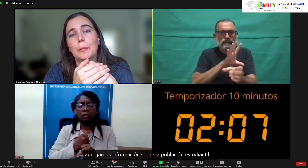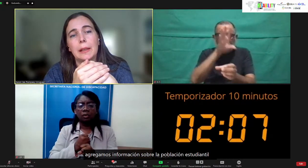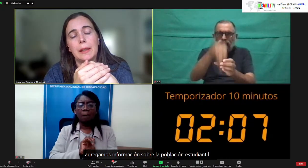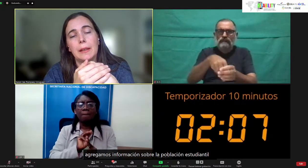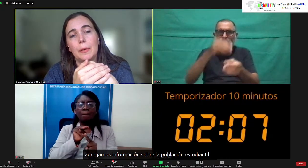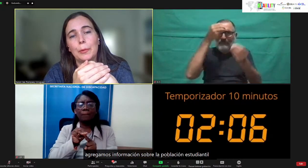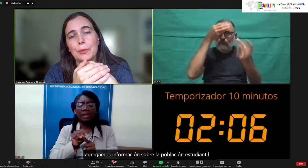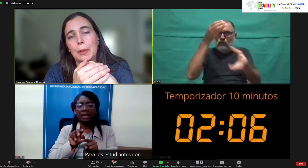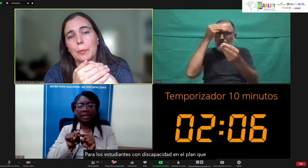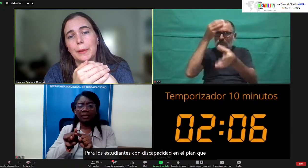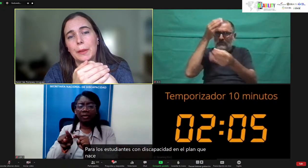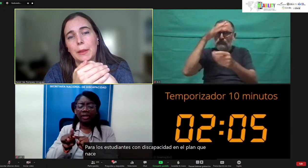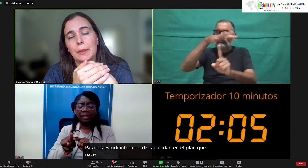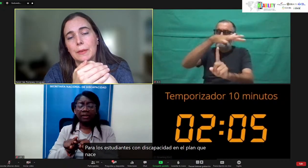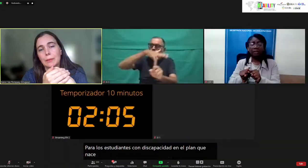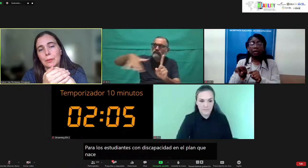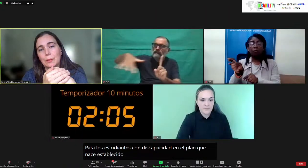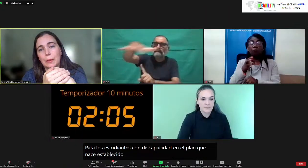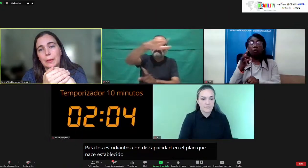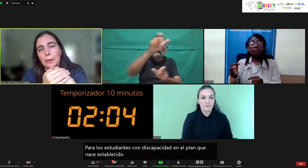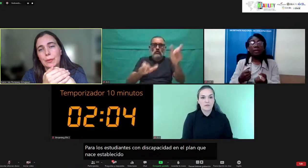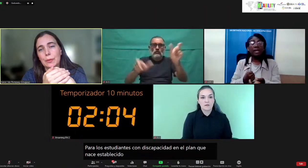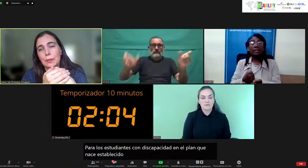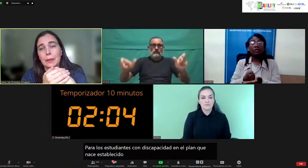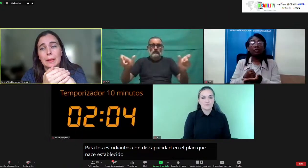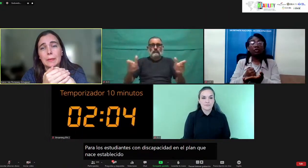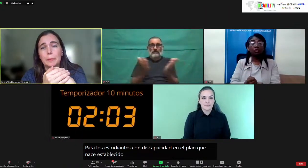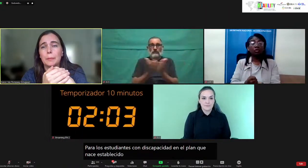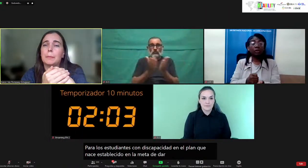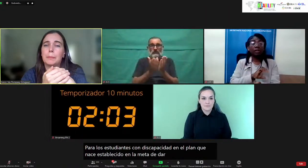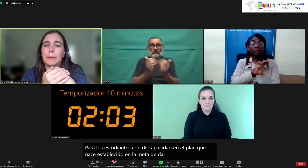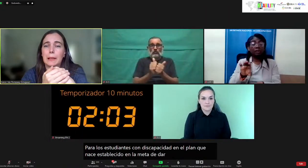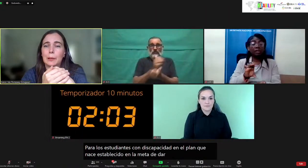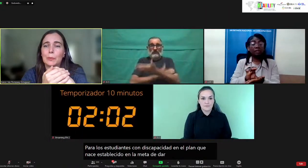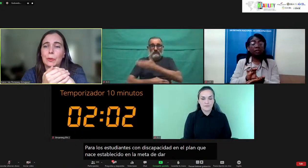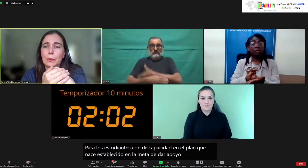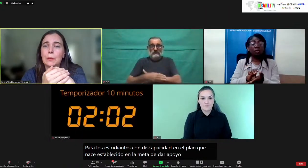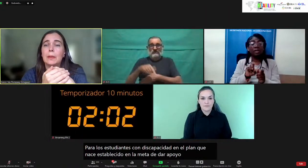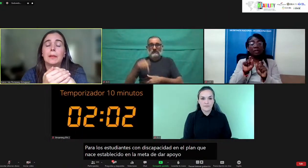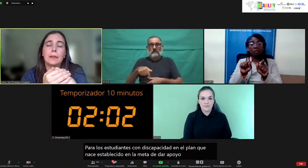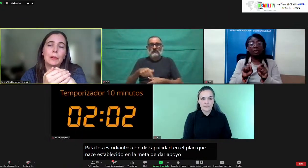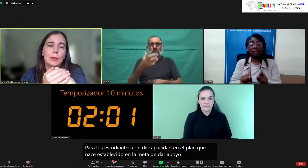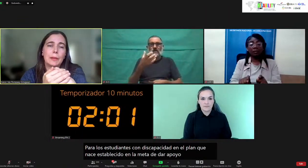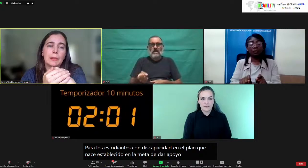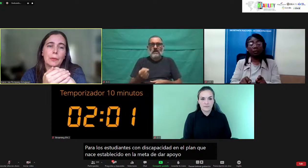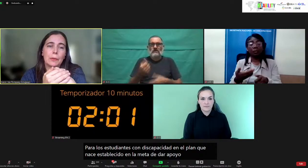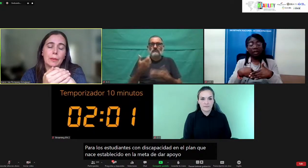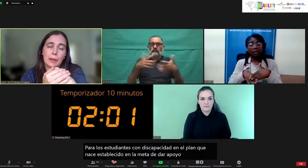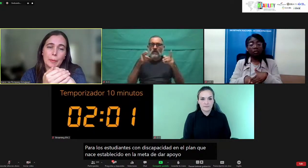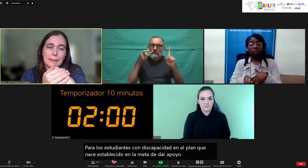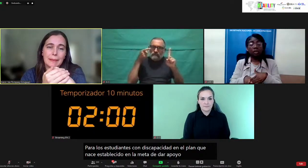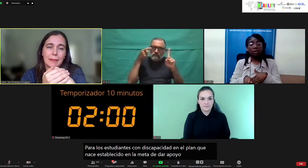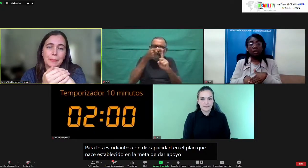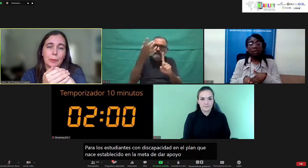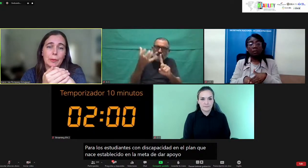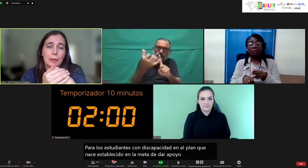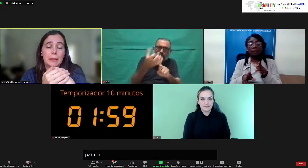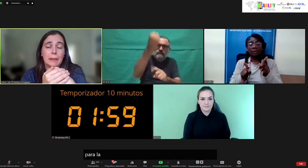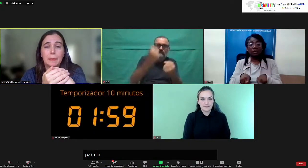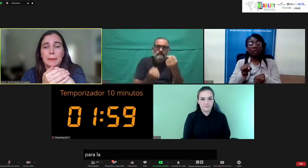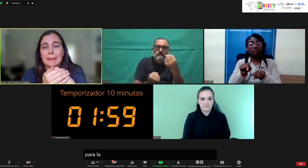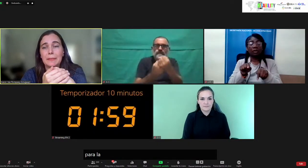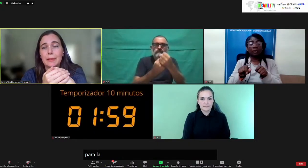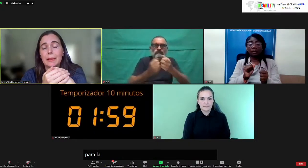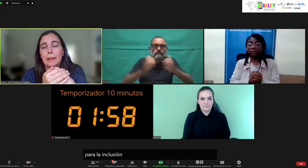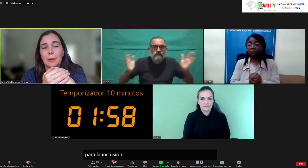established the goal of establishing different support mechanisms for the inclusion of students